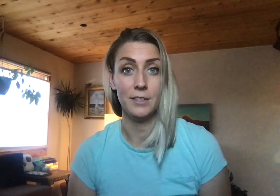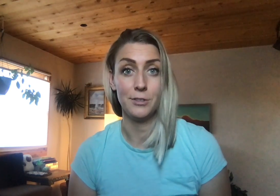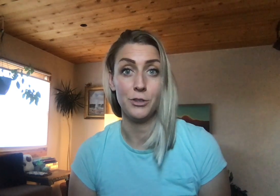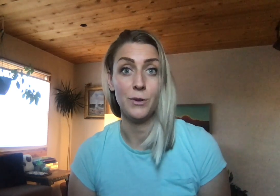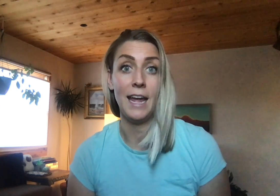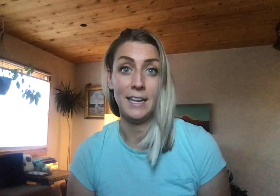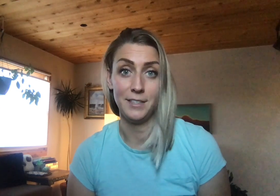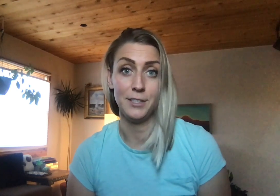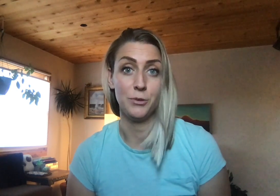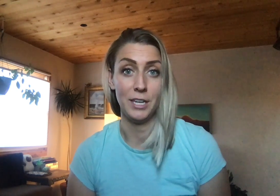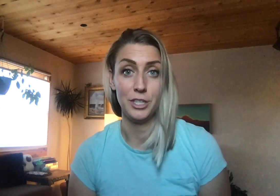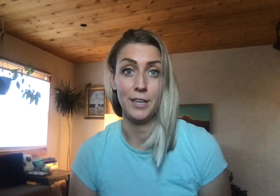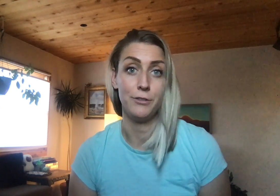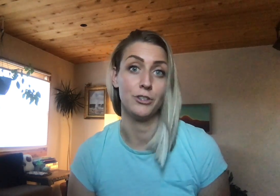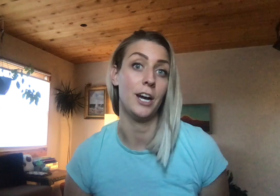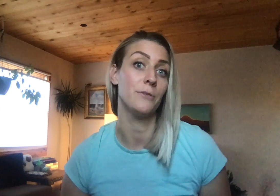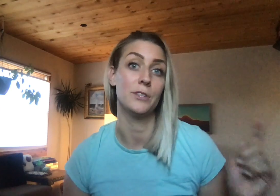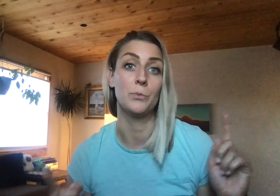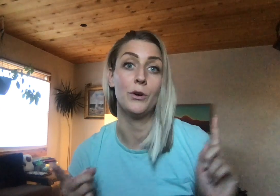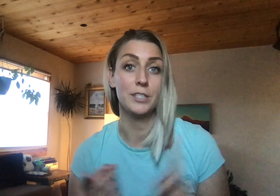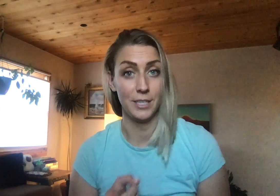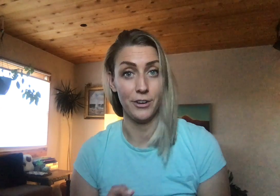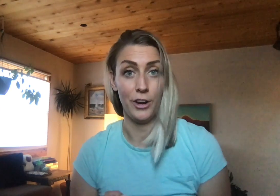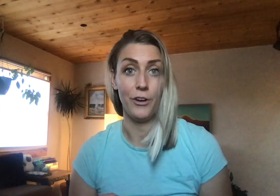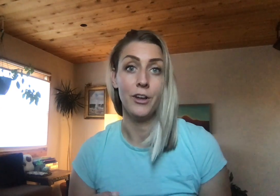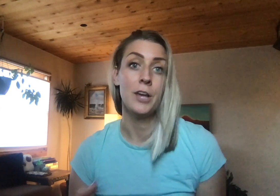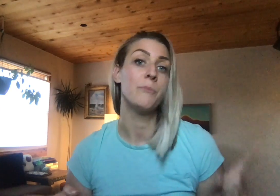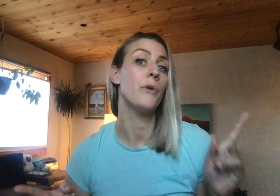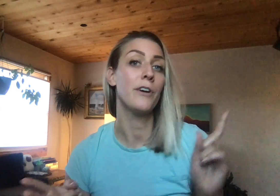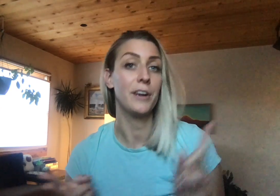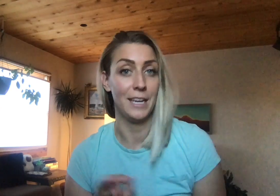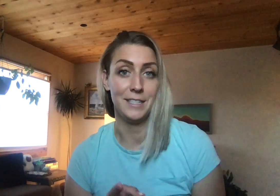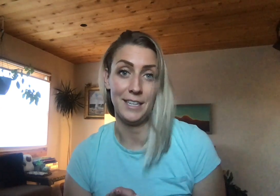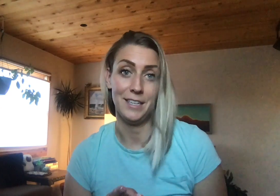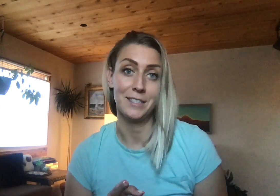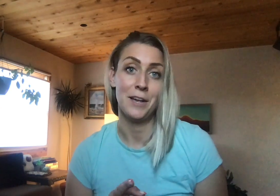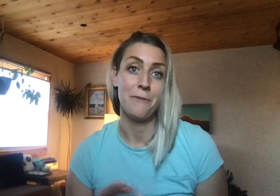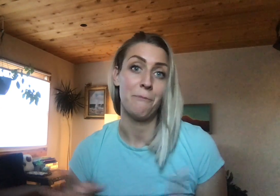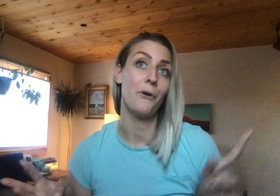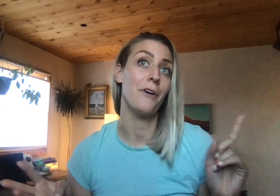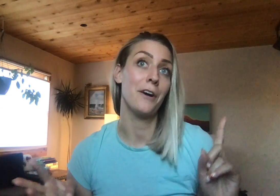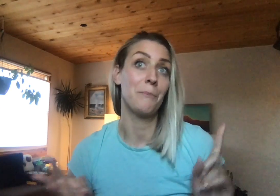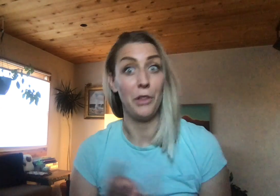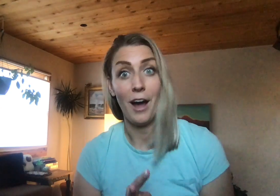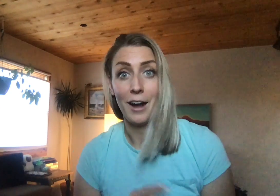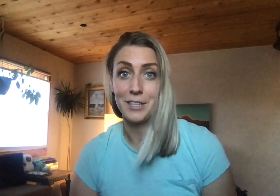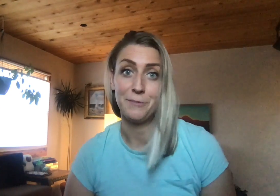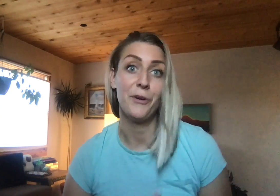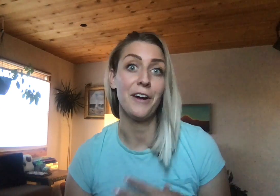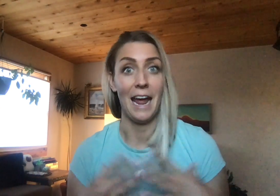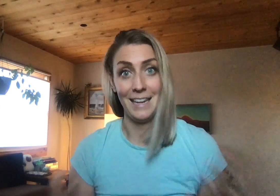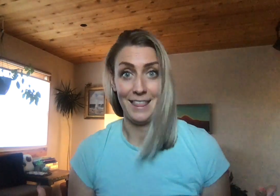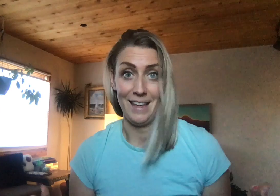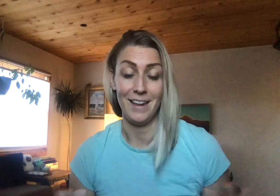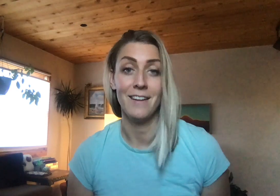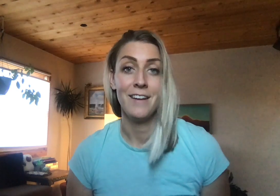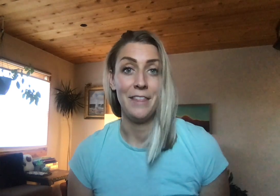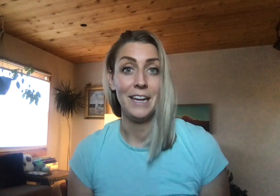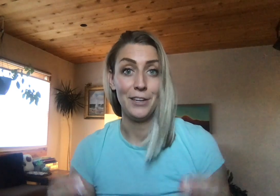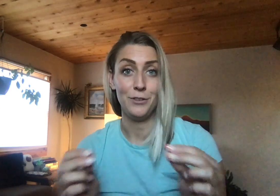to any situation. If your child wants more cereal, more kisses, more blocks, more anything, they can use